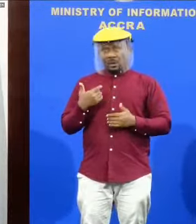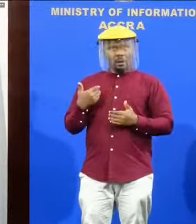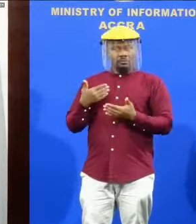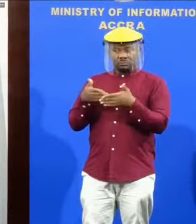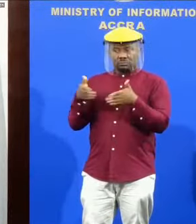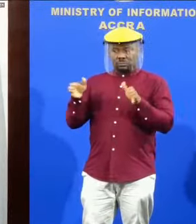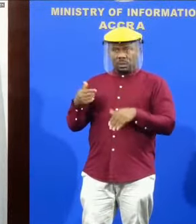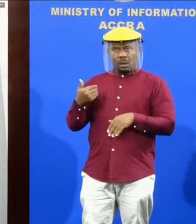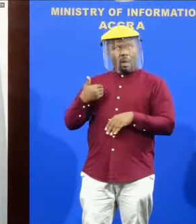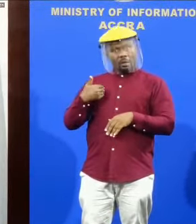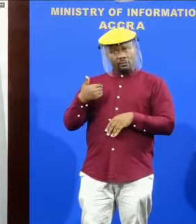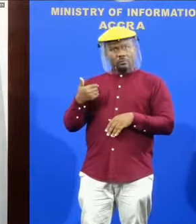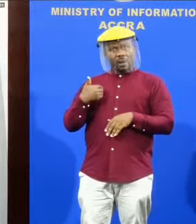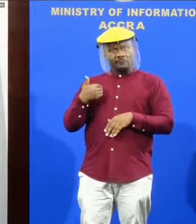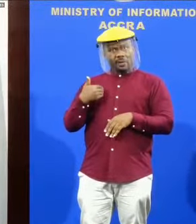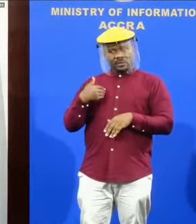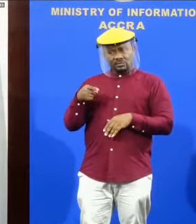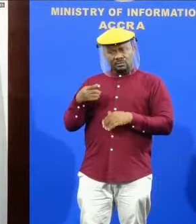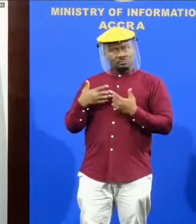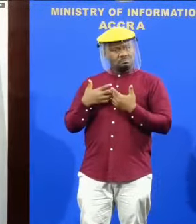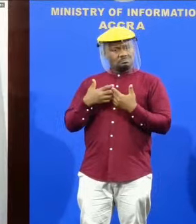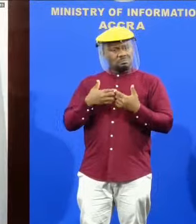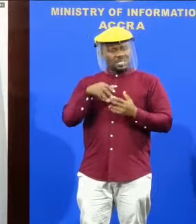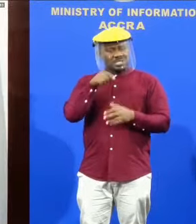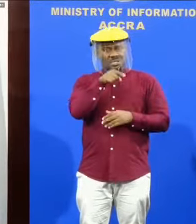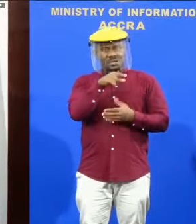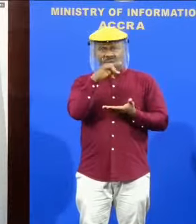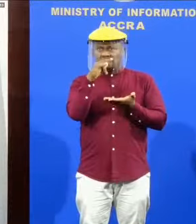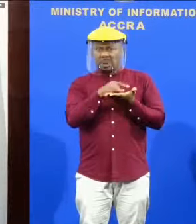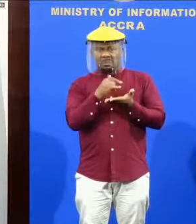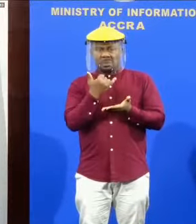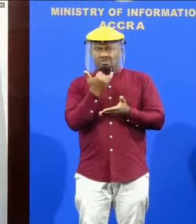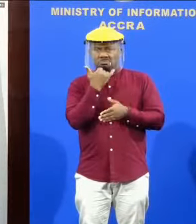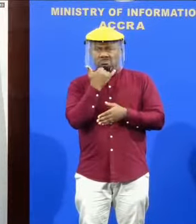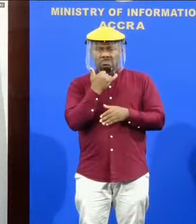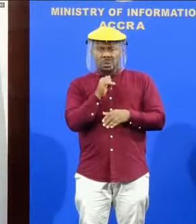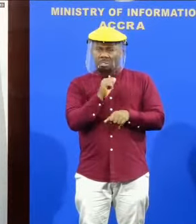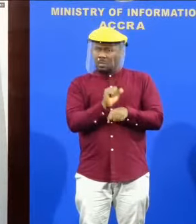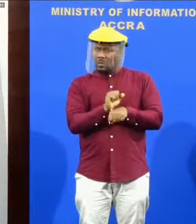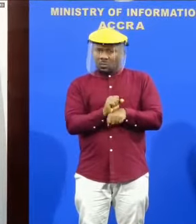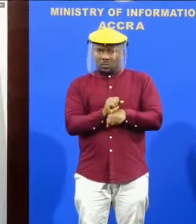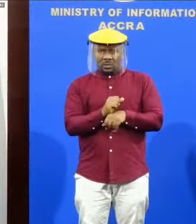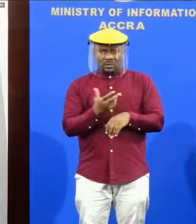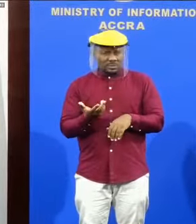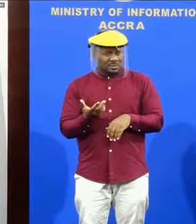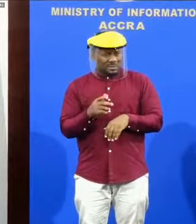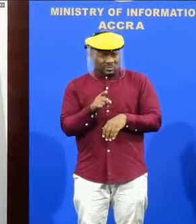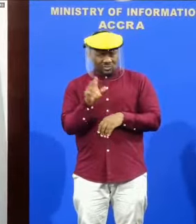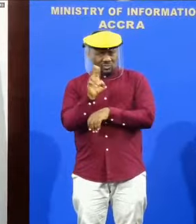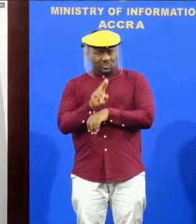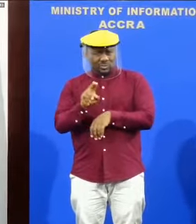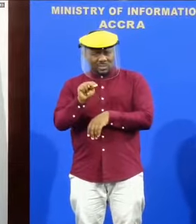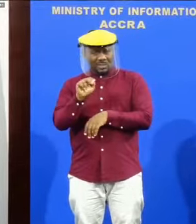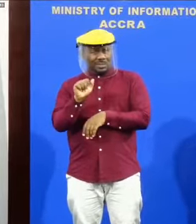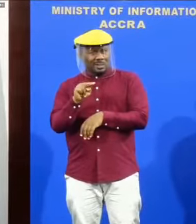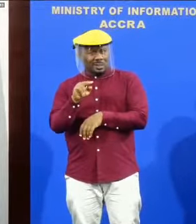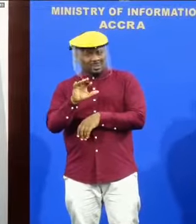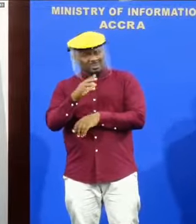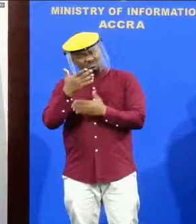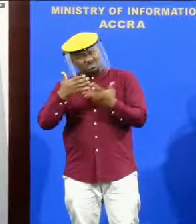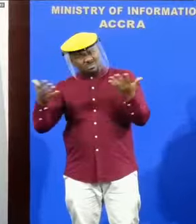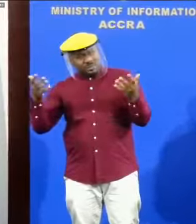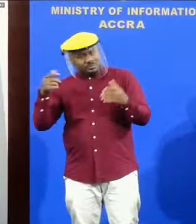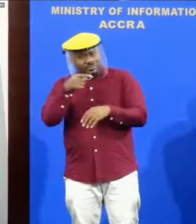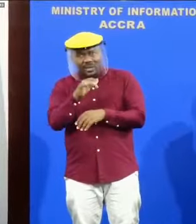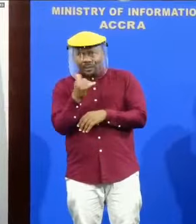making the claim that the machines don't work or that the thing is using nano something something which doesn't compare to something